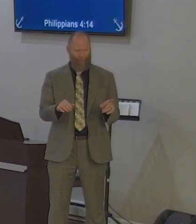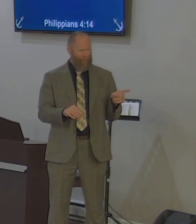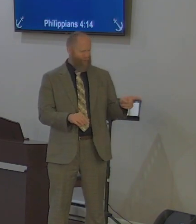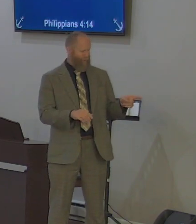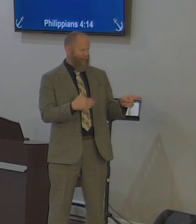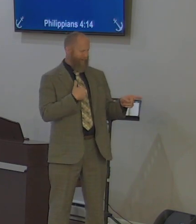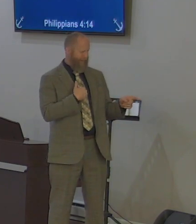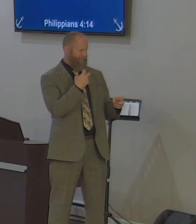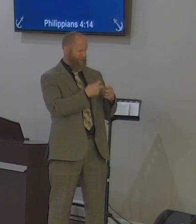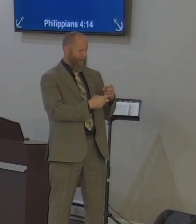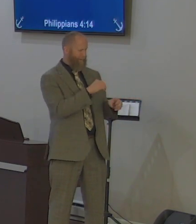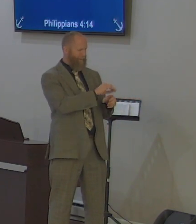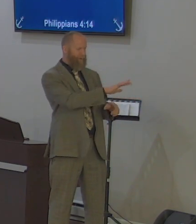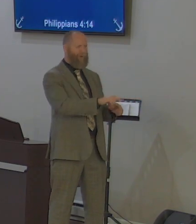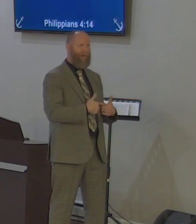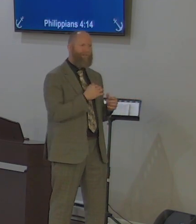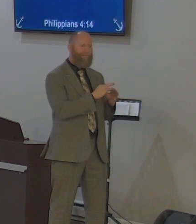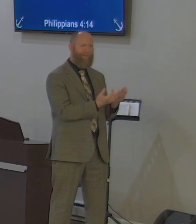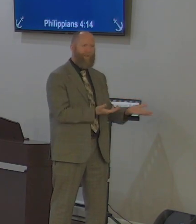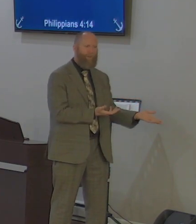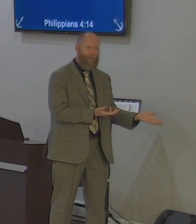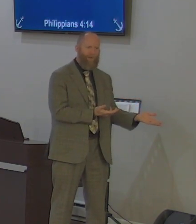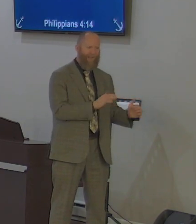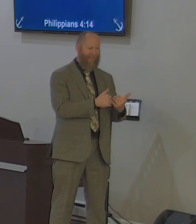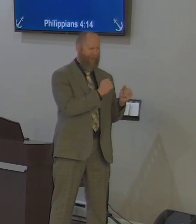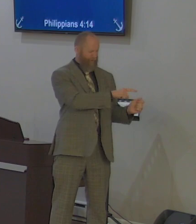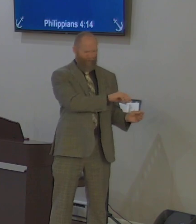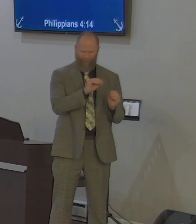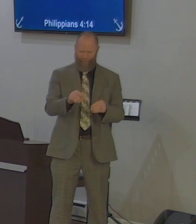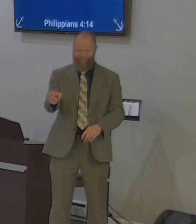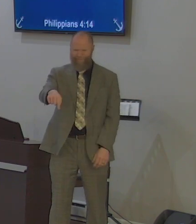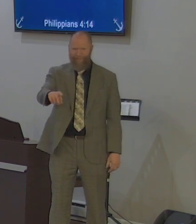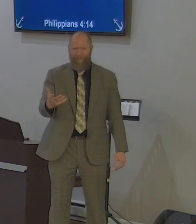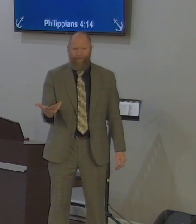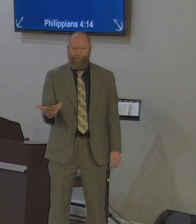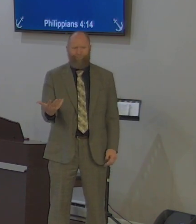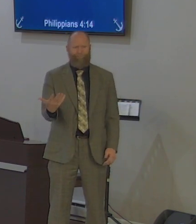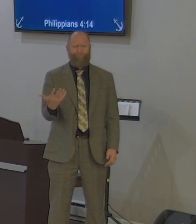your own children out of sorts because of the condition of your relationships.